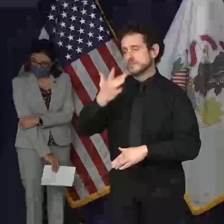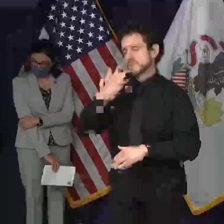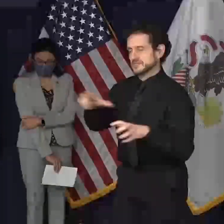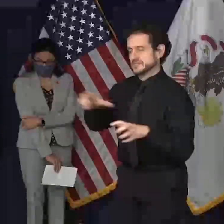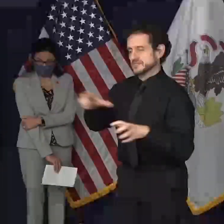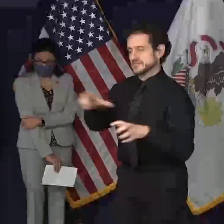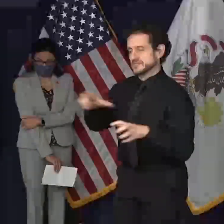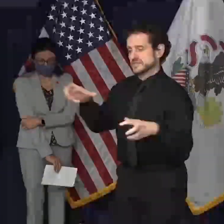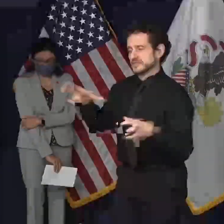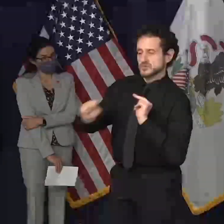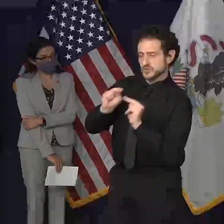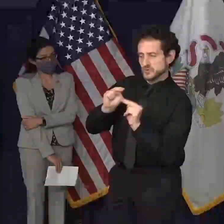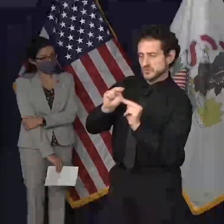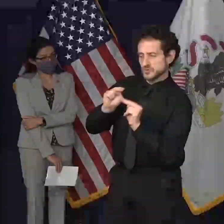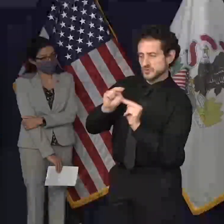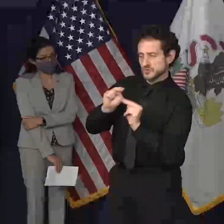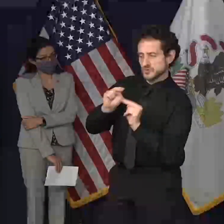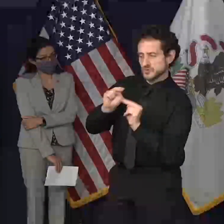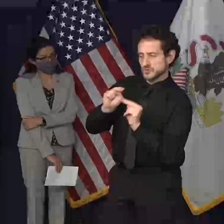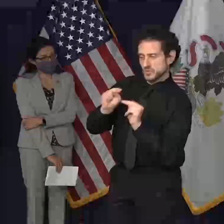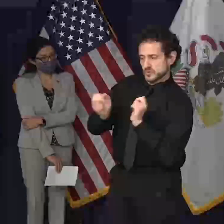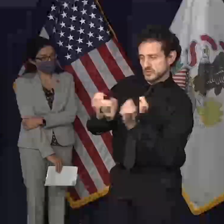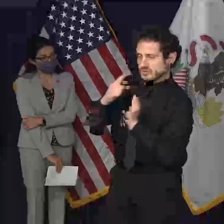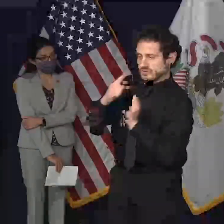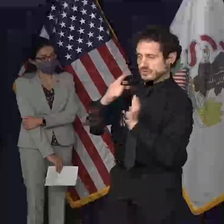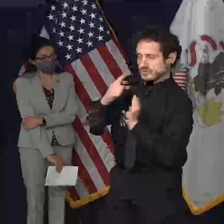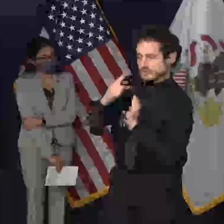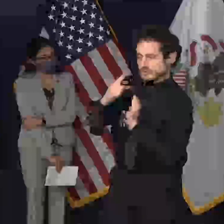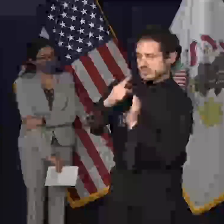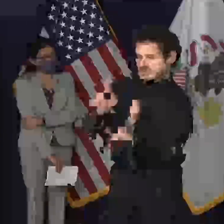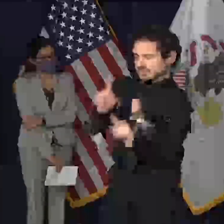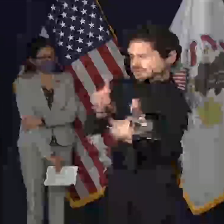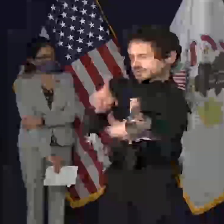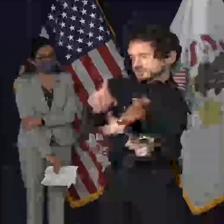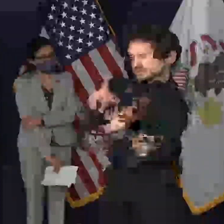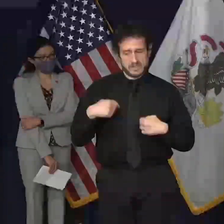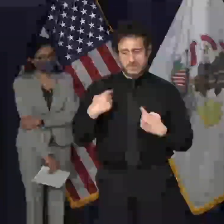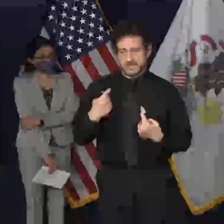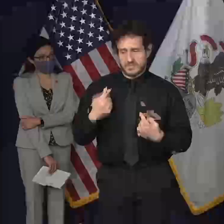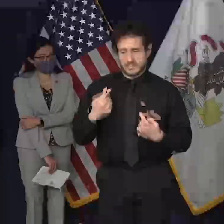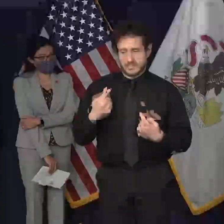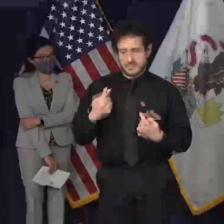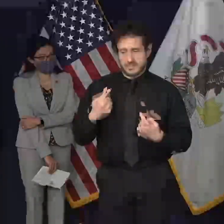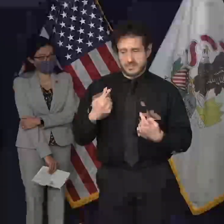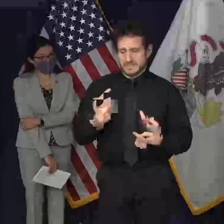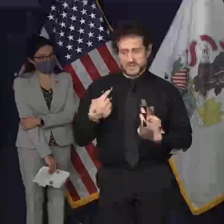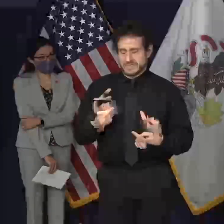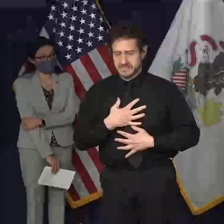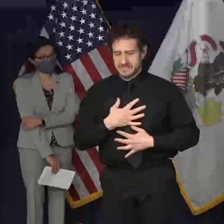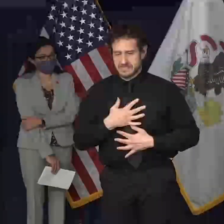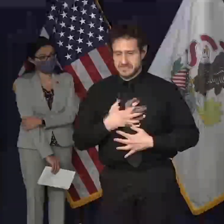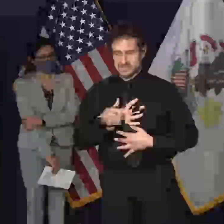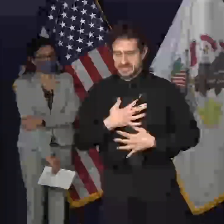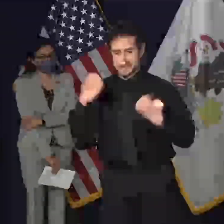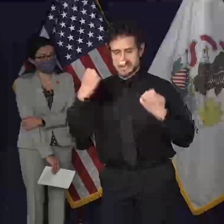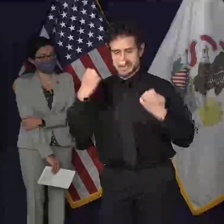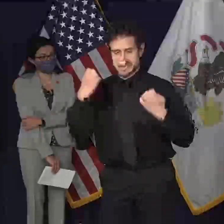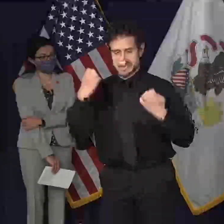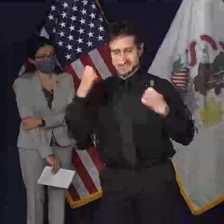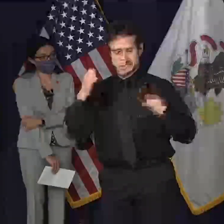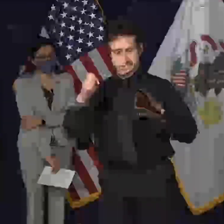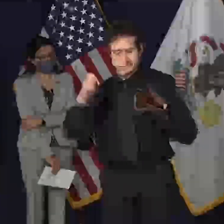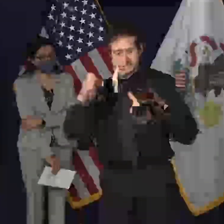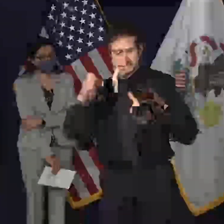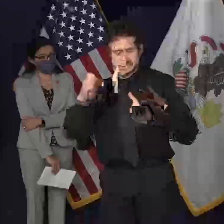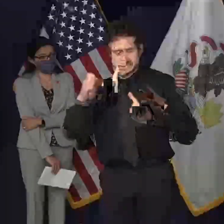points? Look, I don't want to be in the position that I've been in, which is to put in emergency orders.